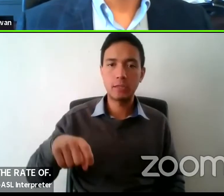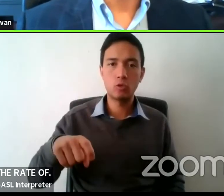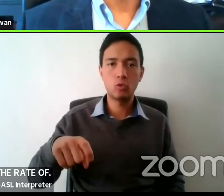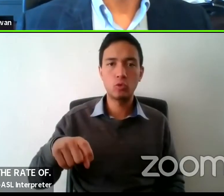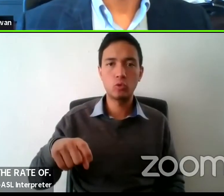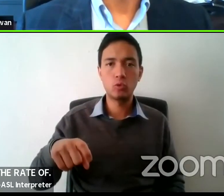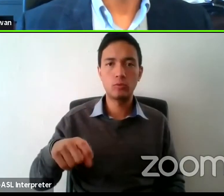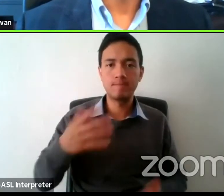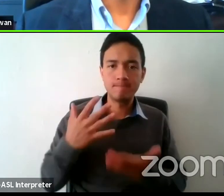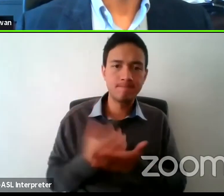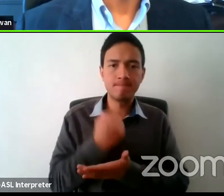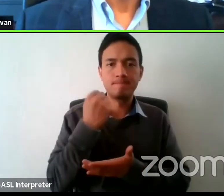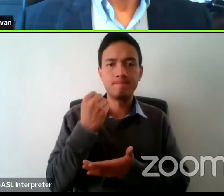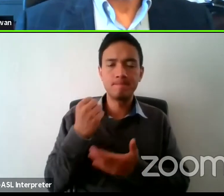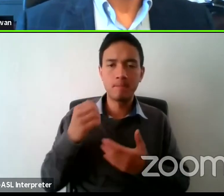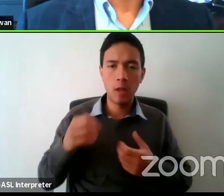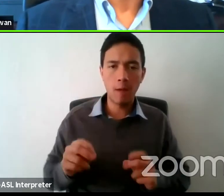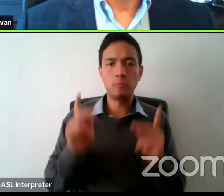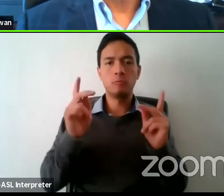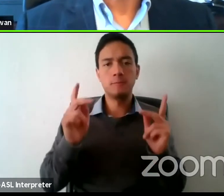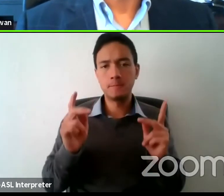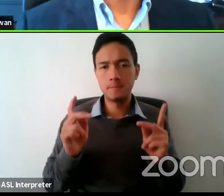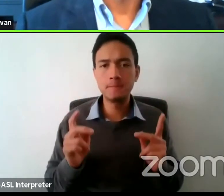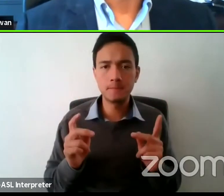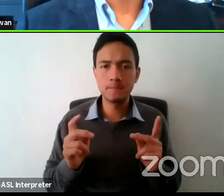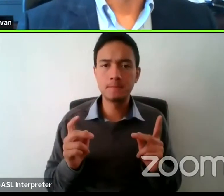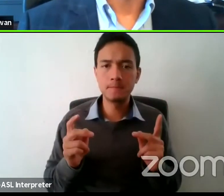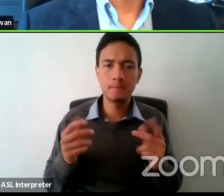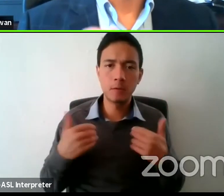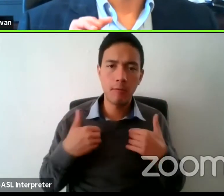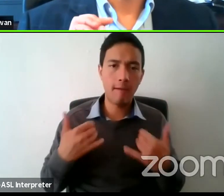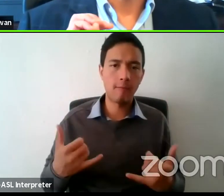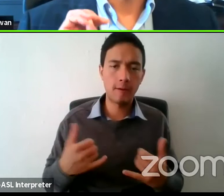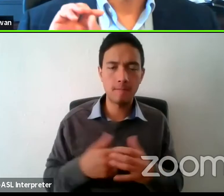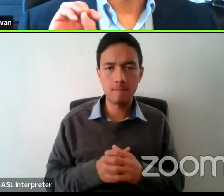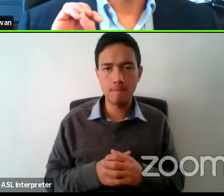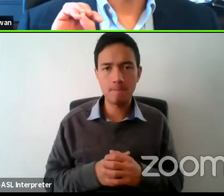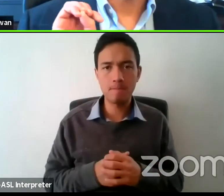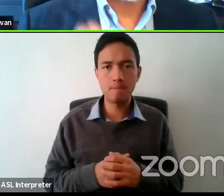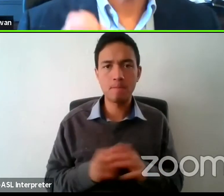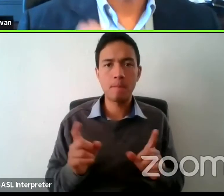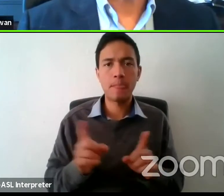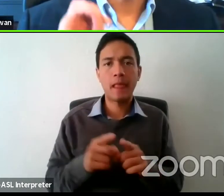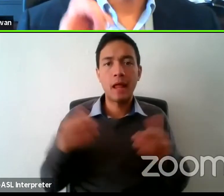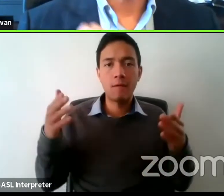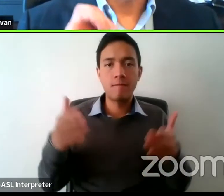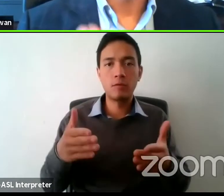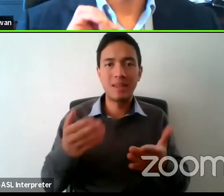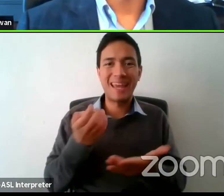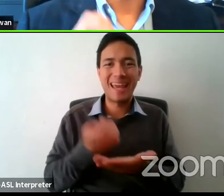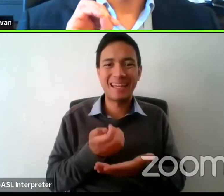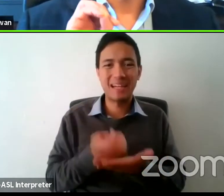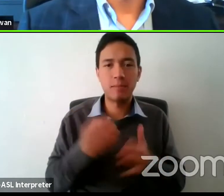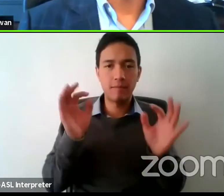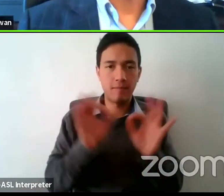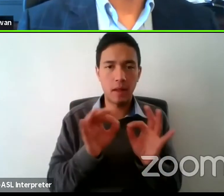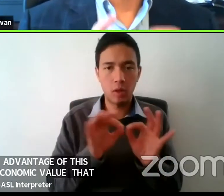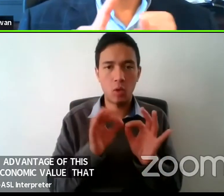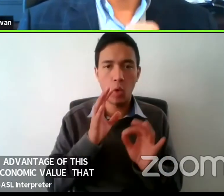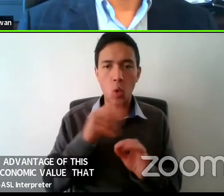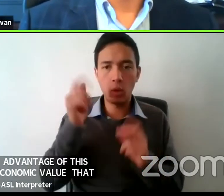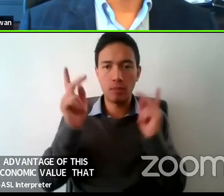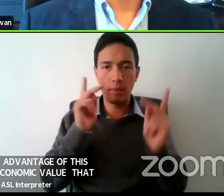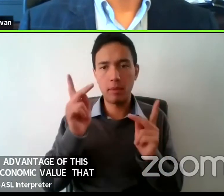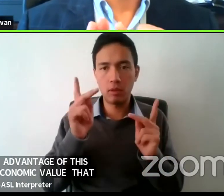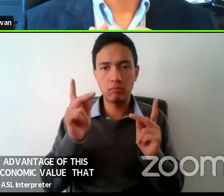take advantage of this opportunity and also focus on the economic value that older adults can bring